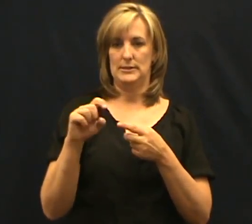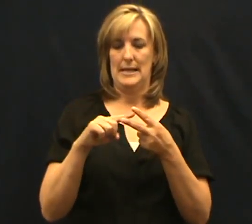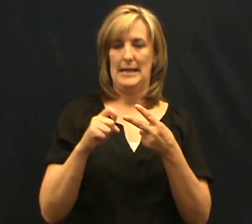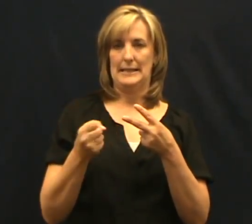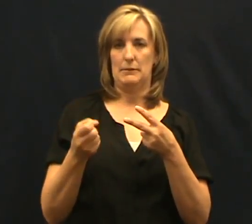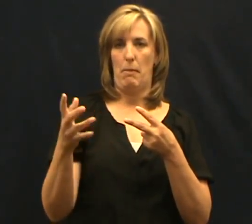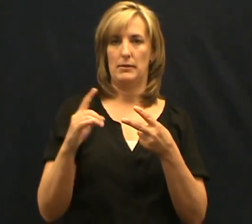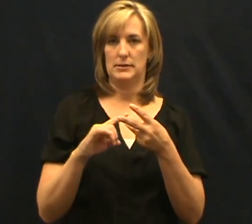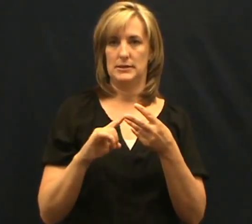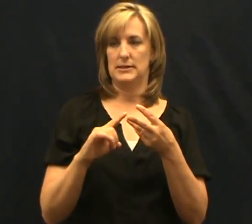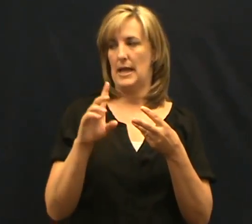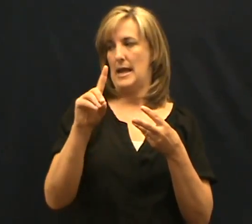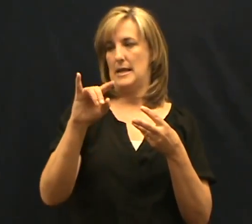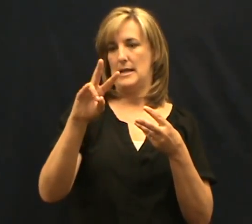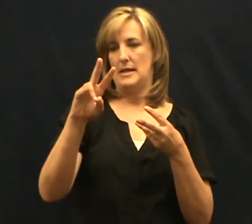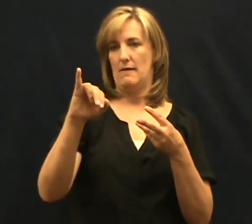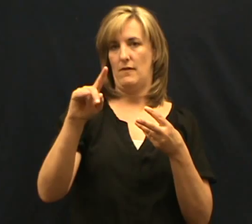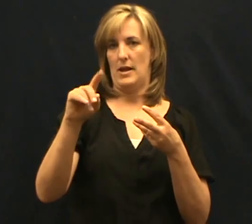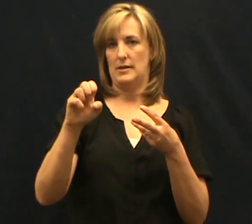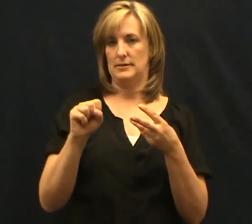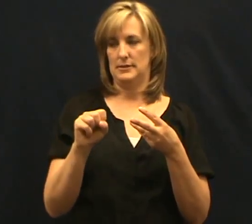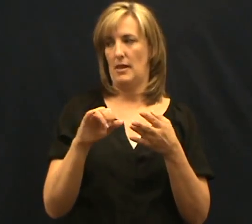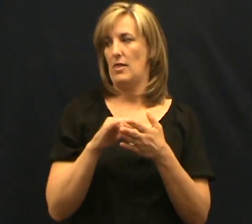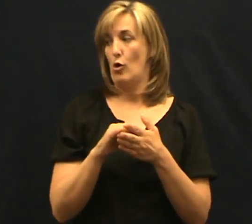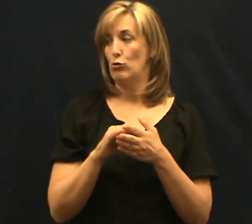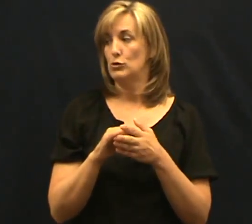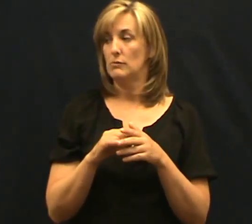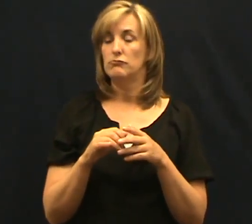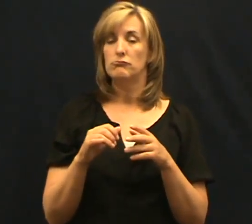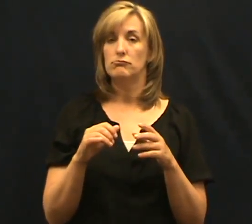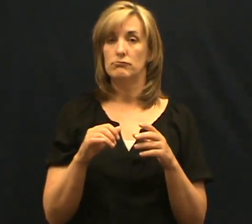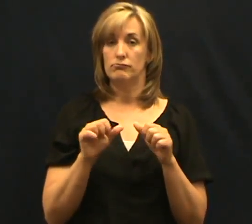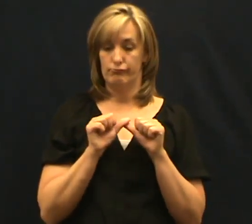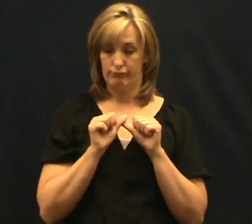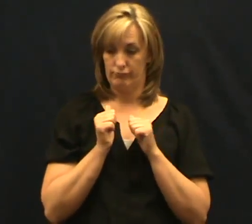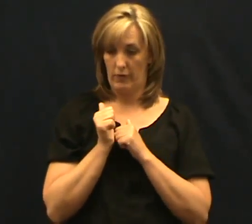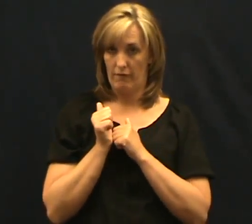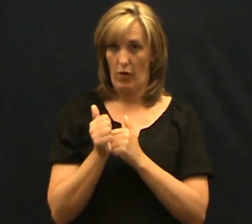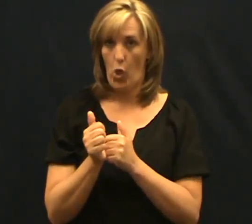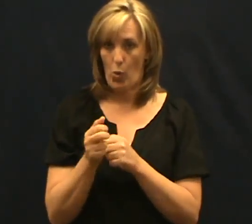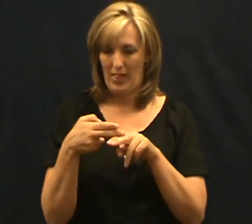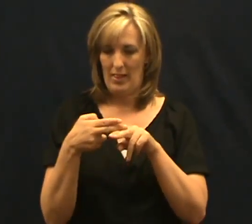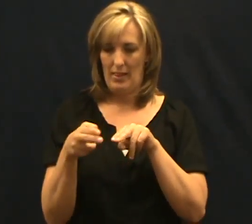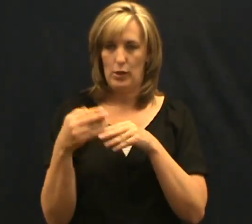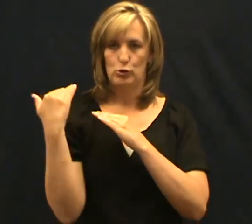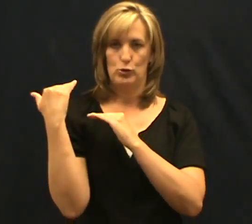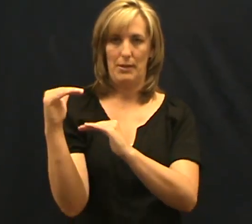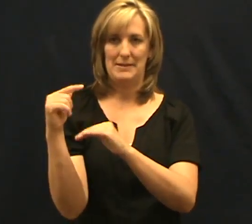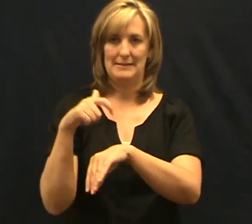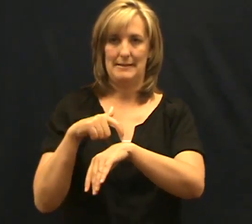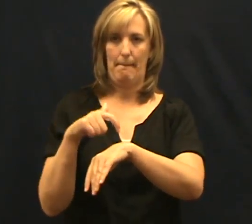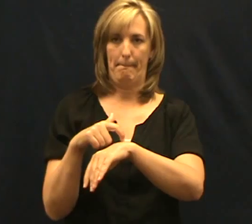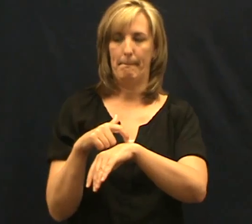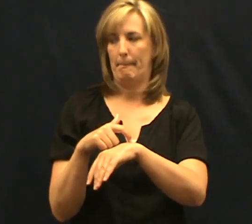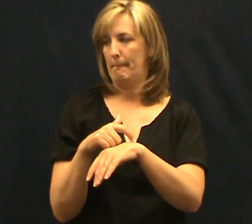the financial results for a limited period of time, generally the year, because that's our normal operating cycle. And again, think